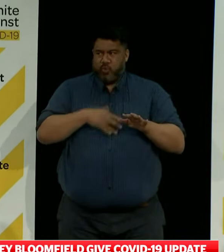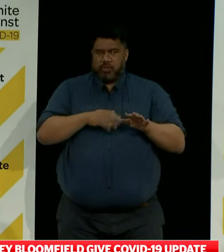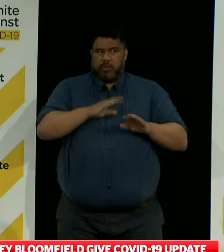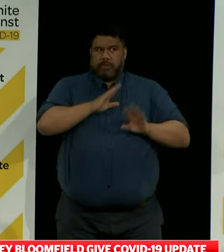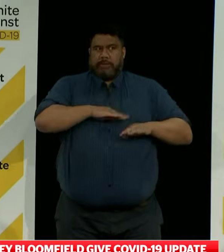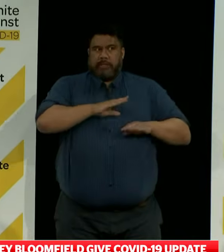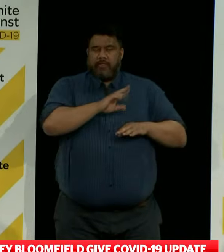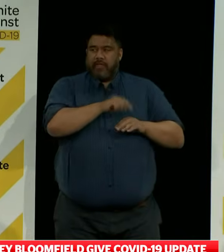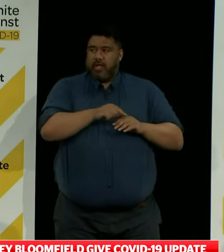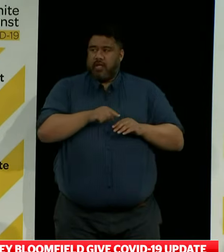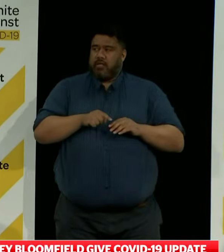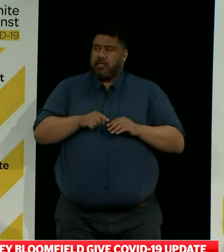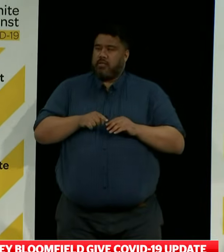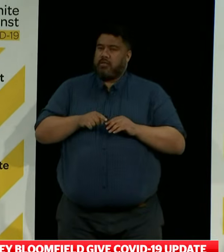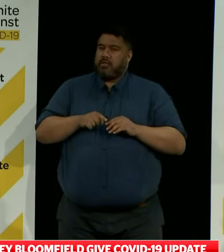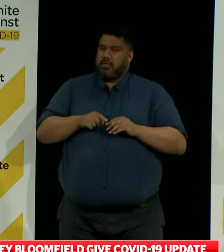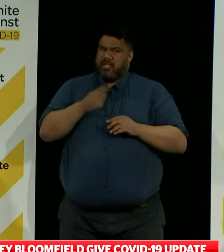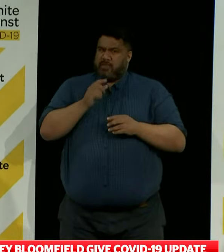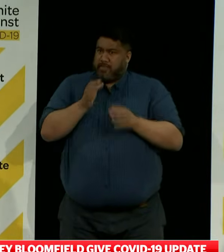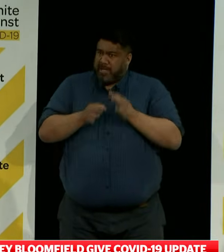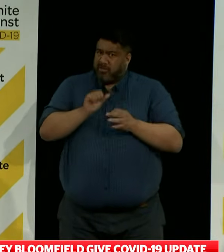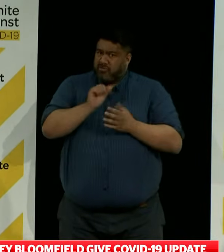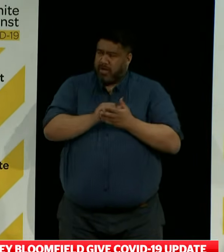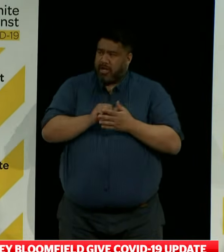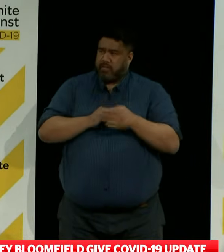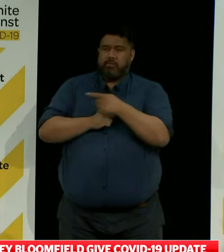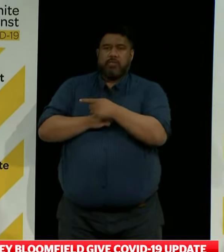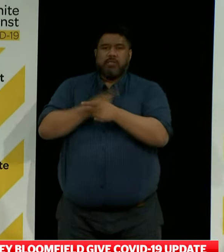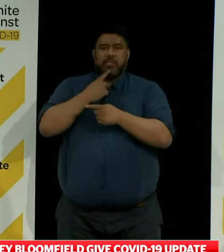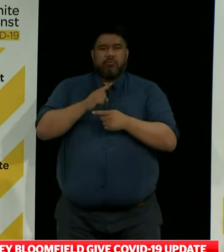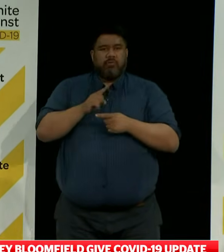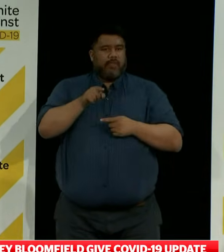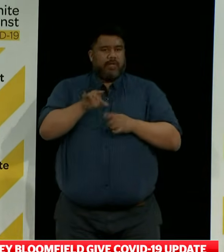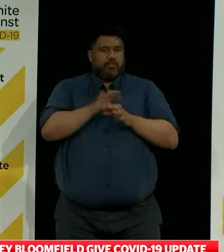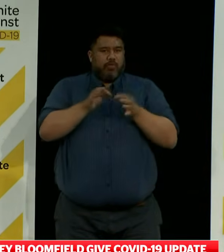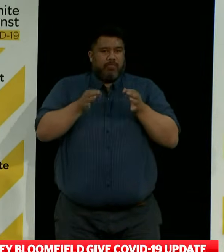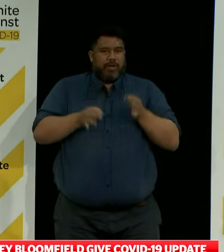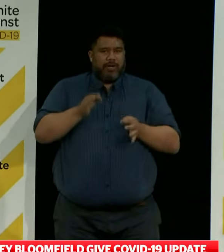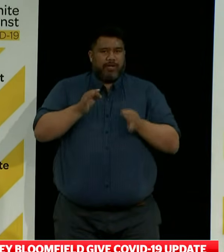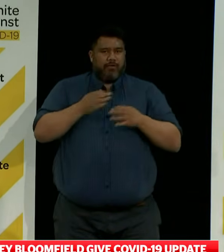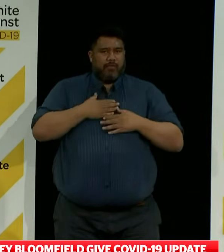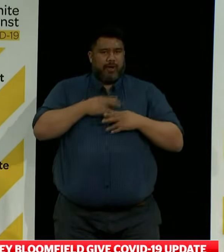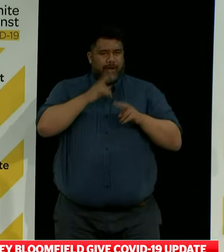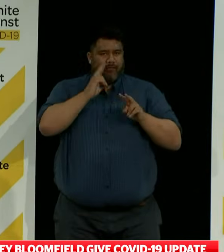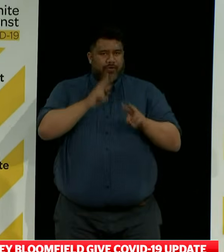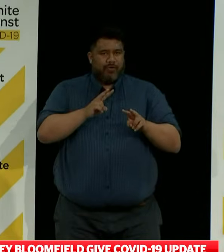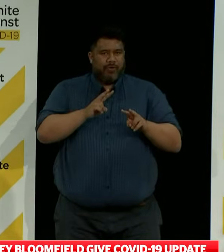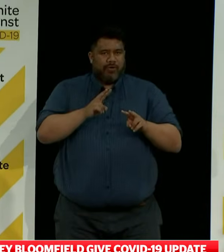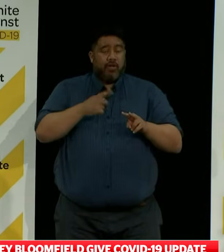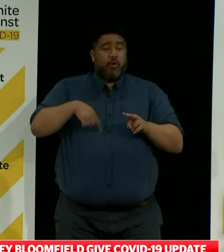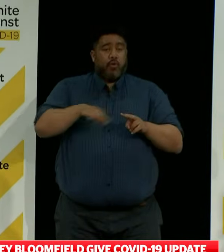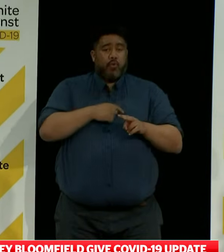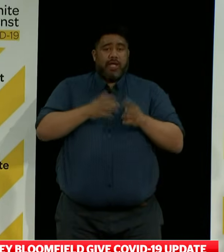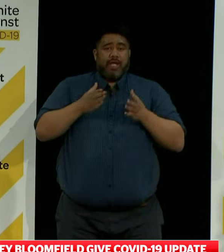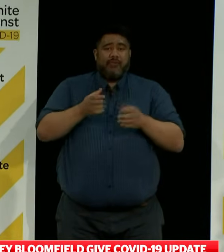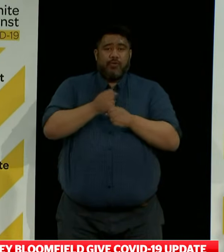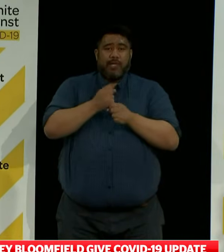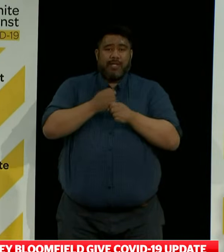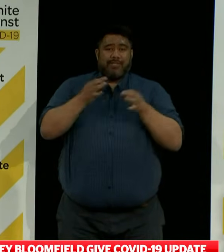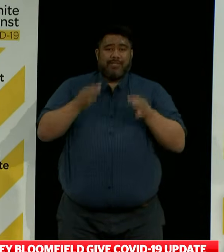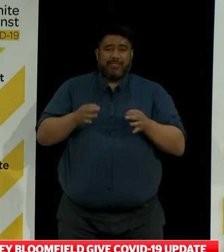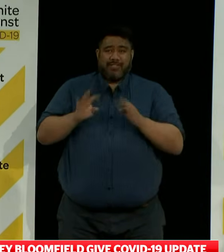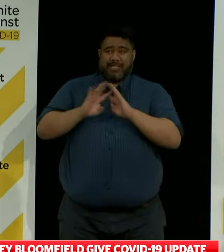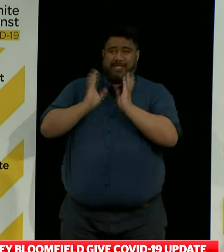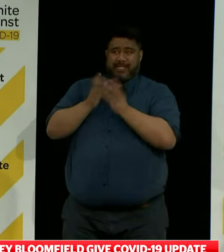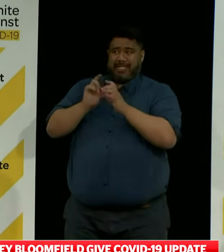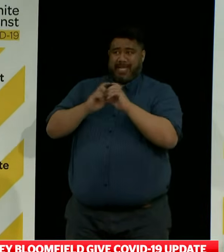that political, I guess is what I would say. Look, the decision that we have to make as a cabinet is